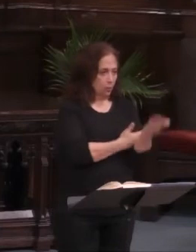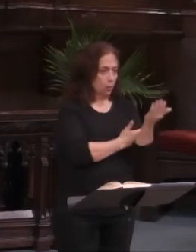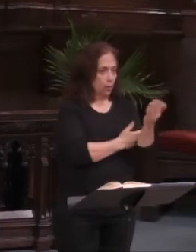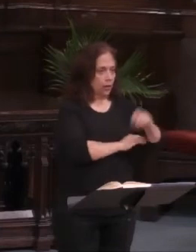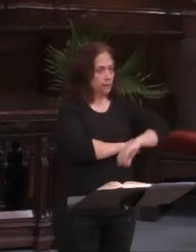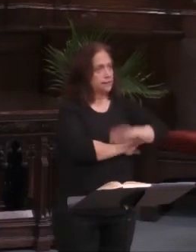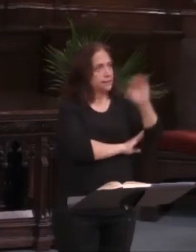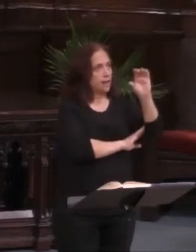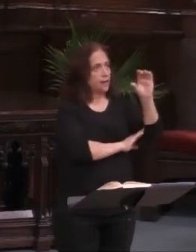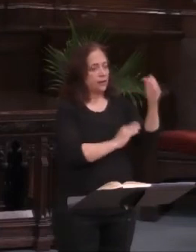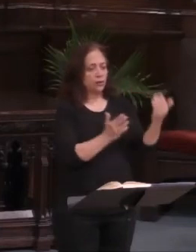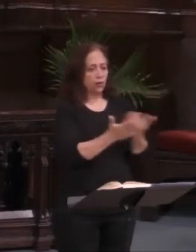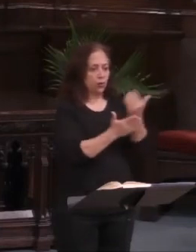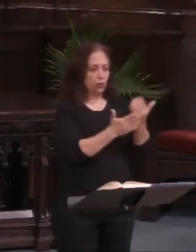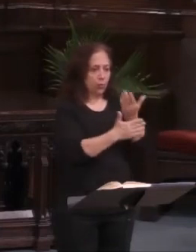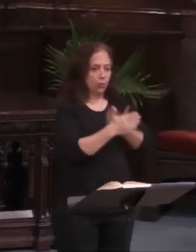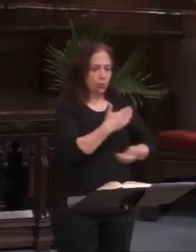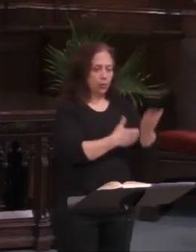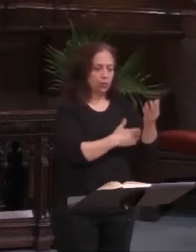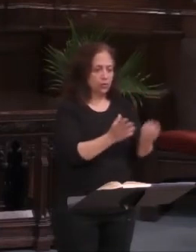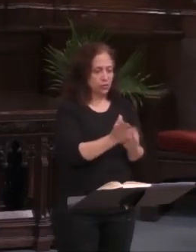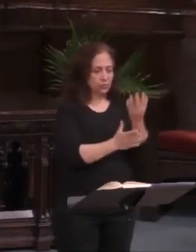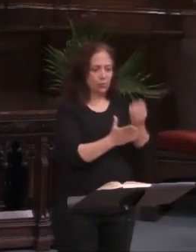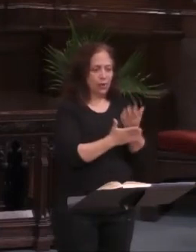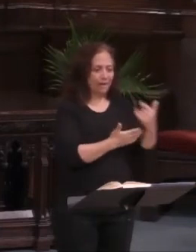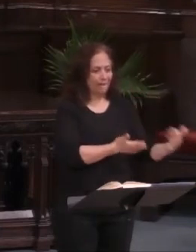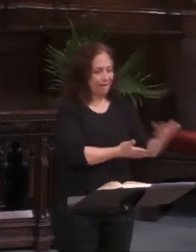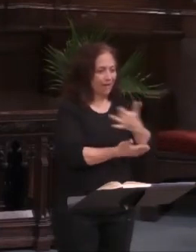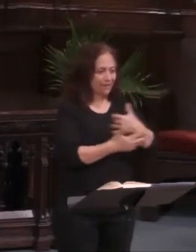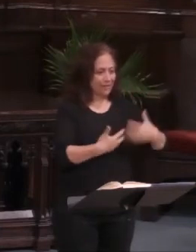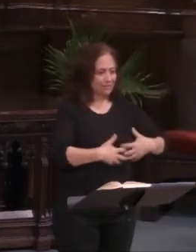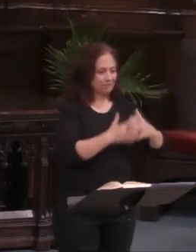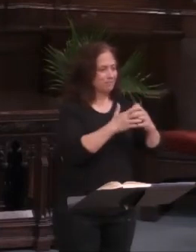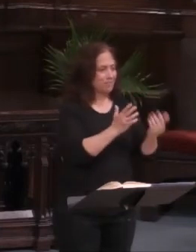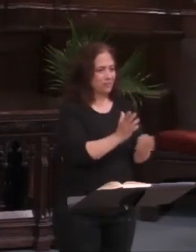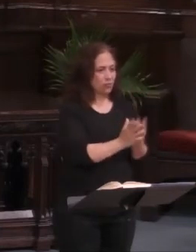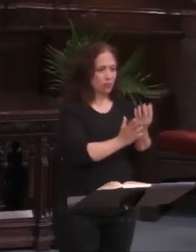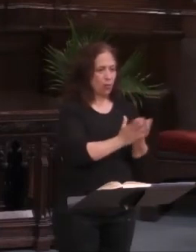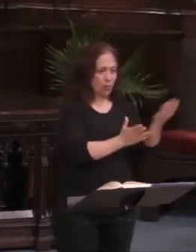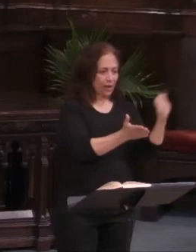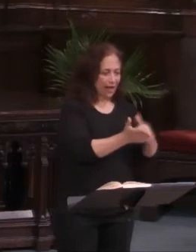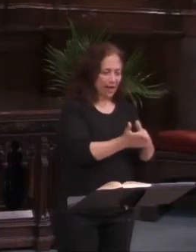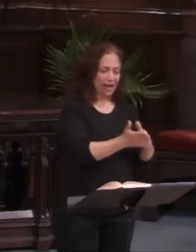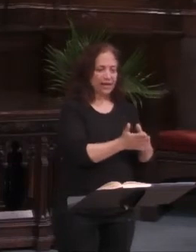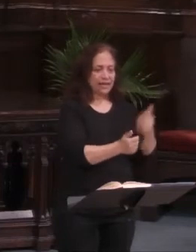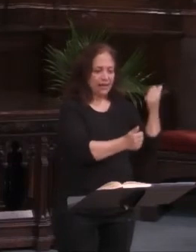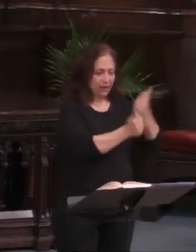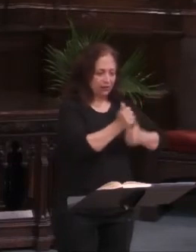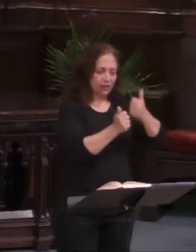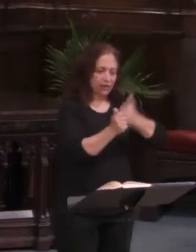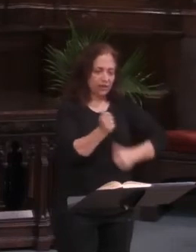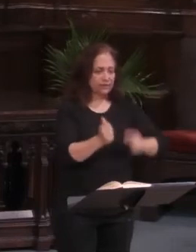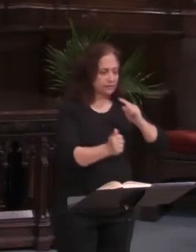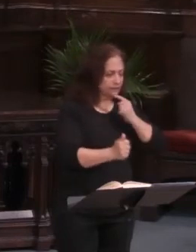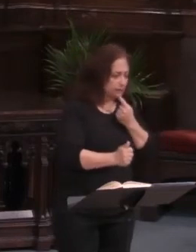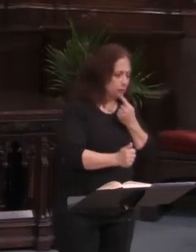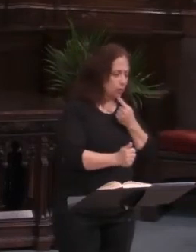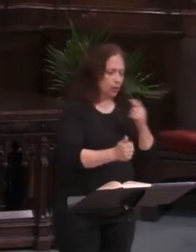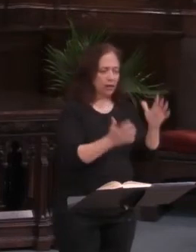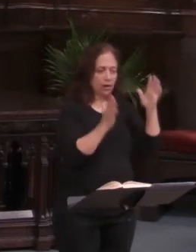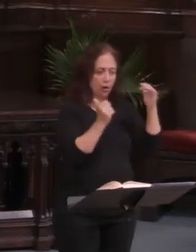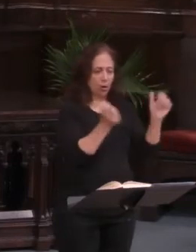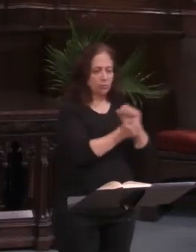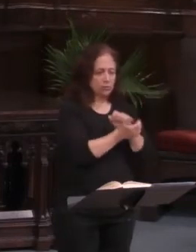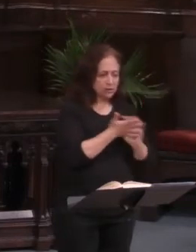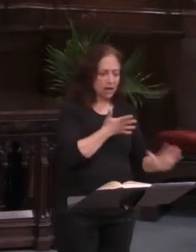is reborn. Each spring, harvests come back to life. After each disappointment, our dashed hopes